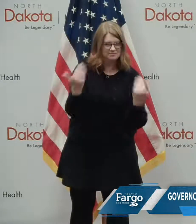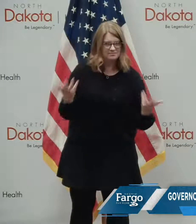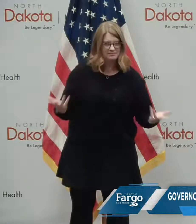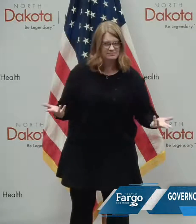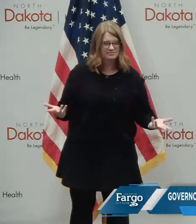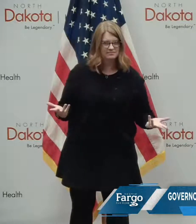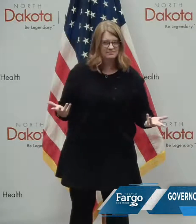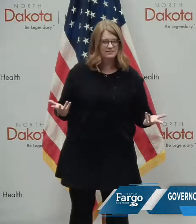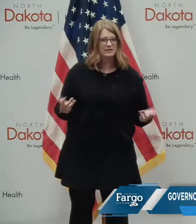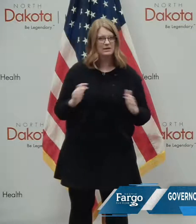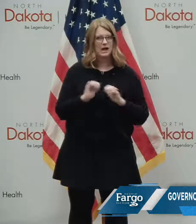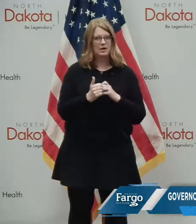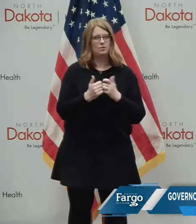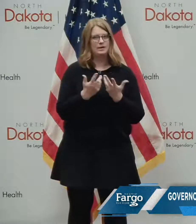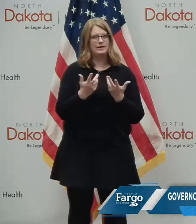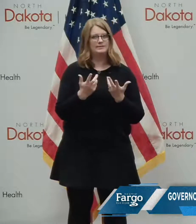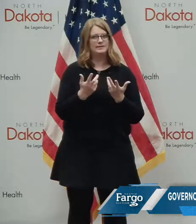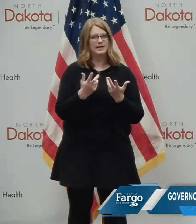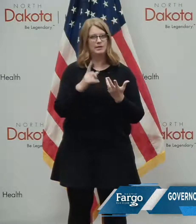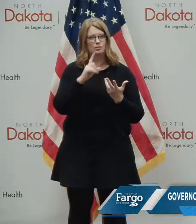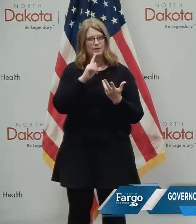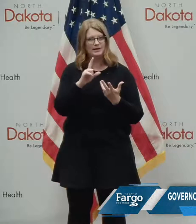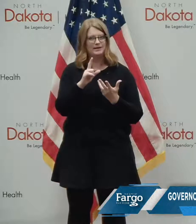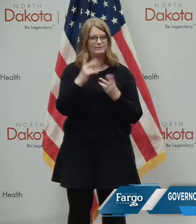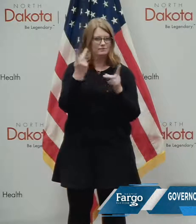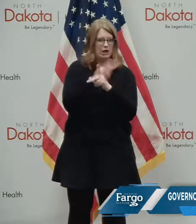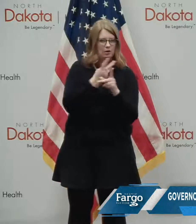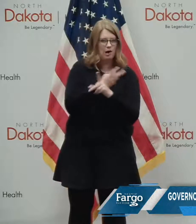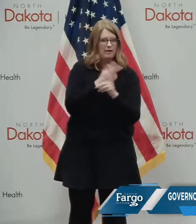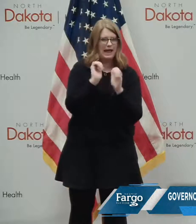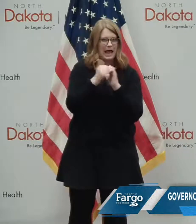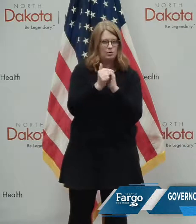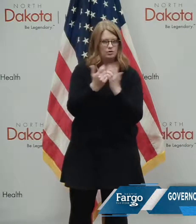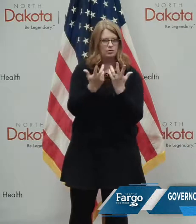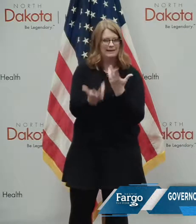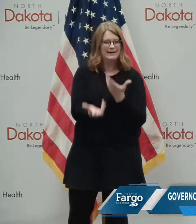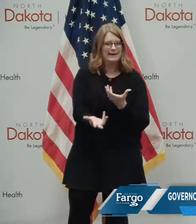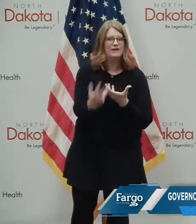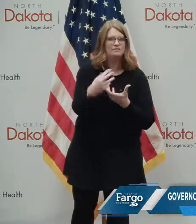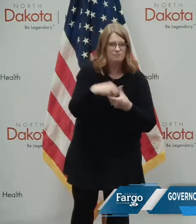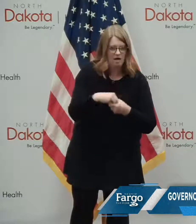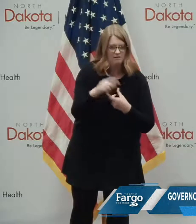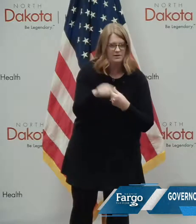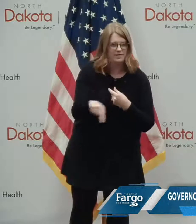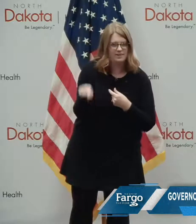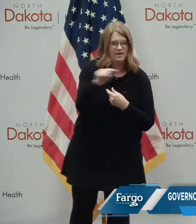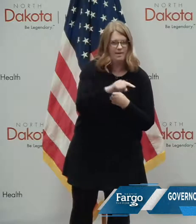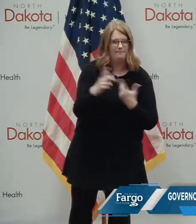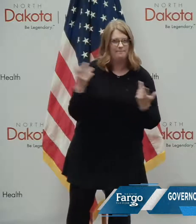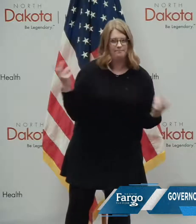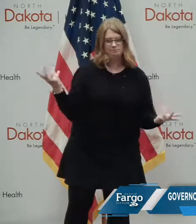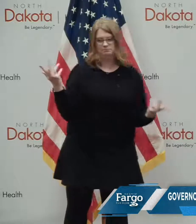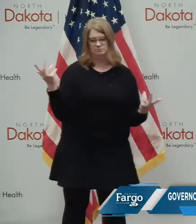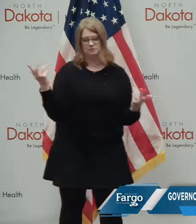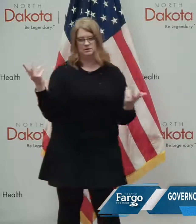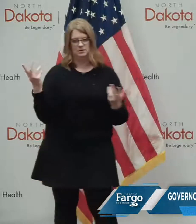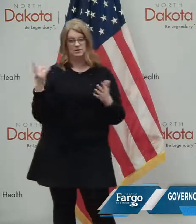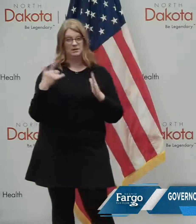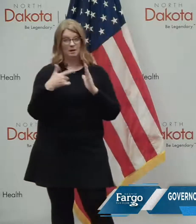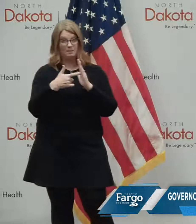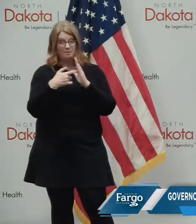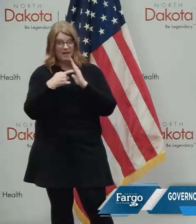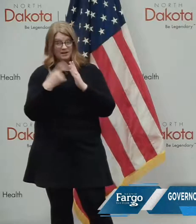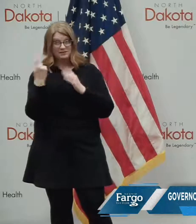understanding and sense of community? That's really the pathway forward. There is no path forward mandating something you